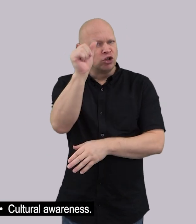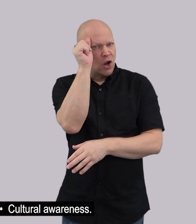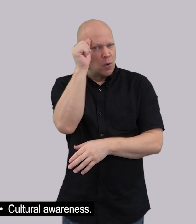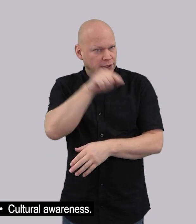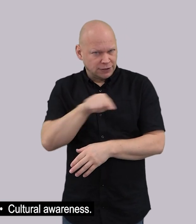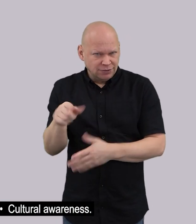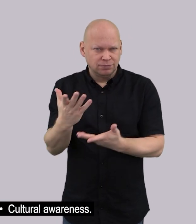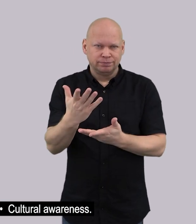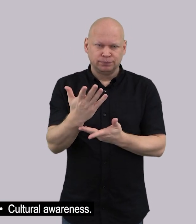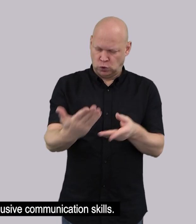Cultural awareness.